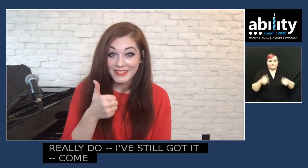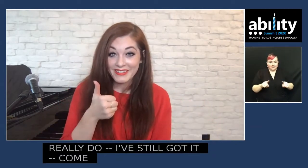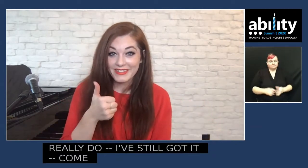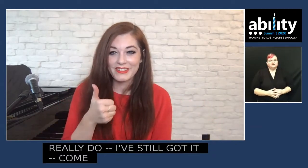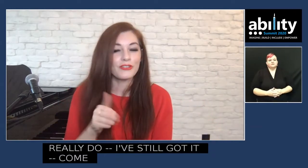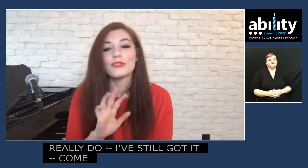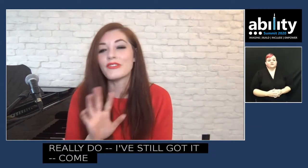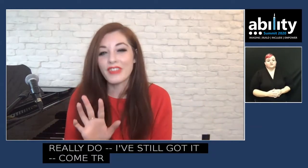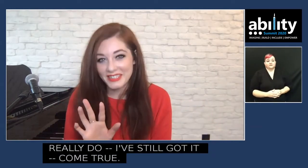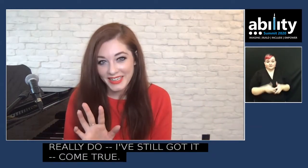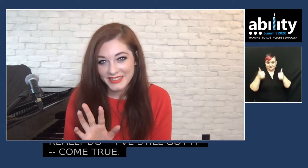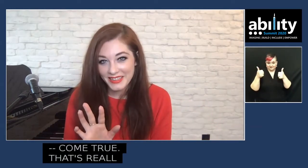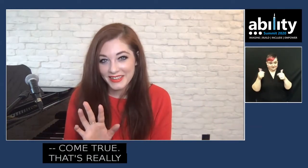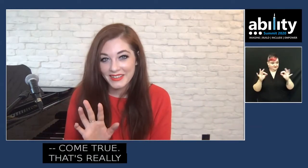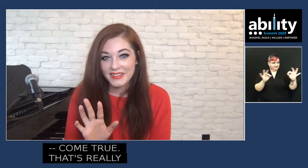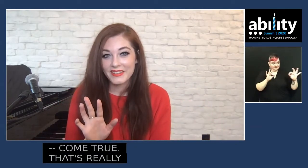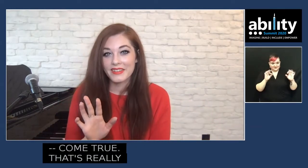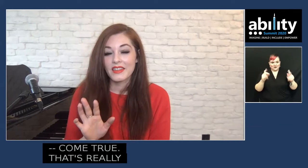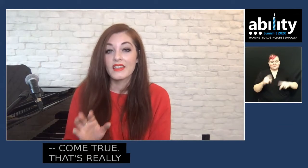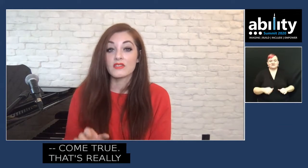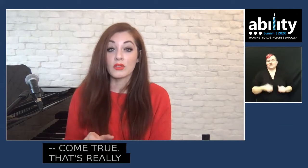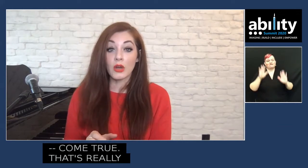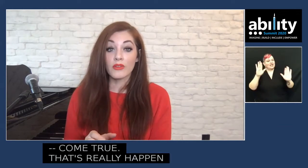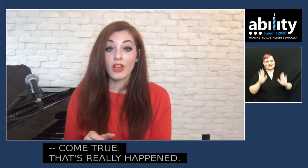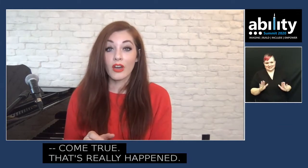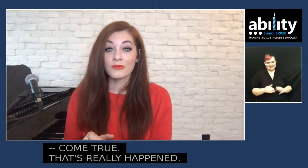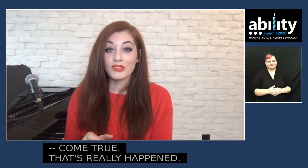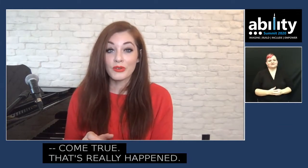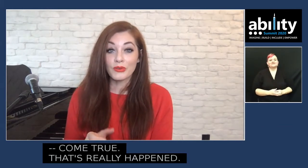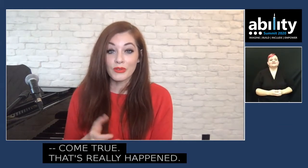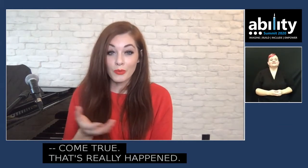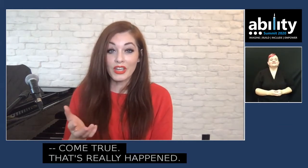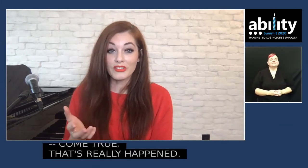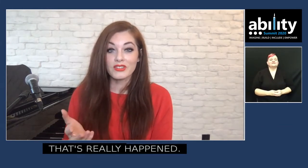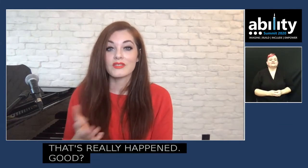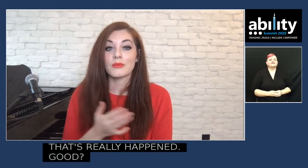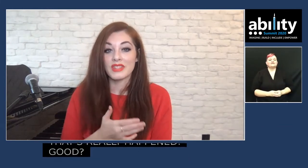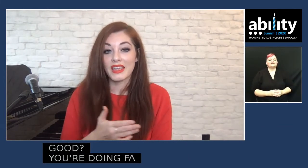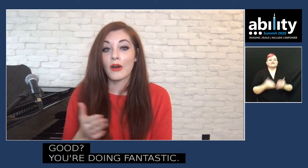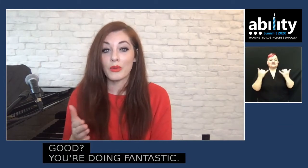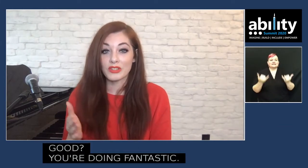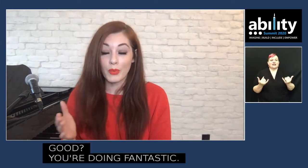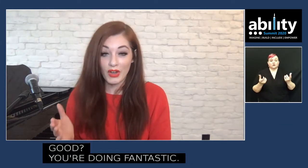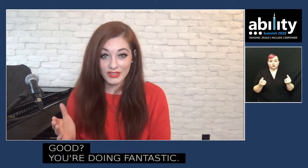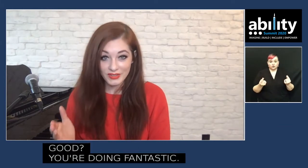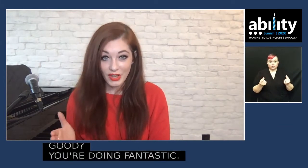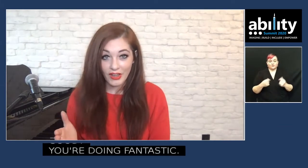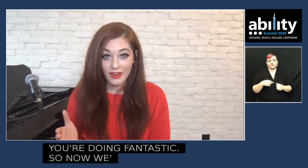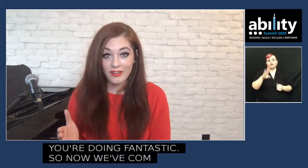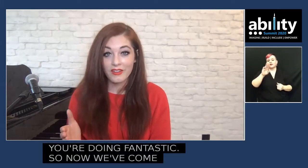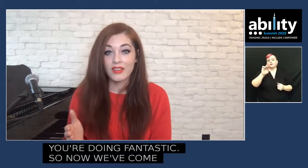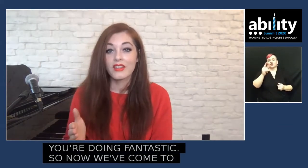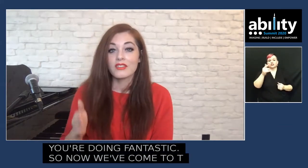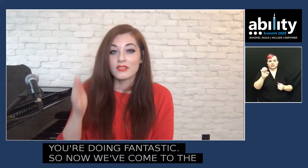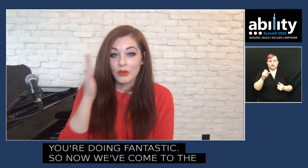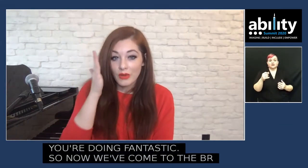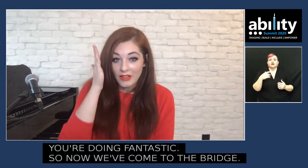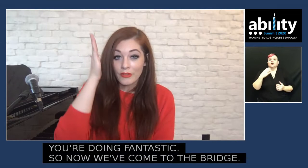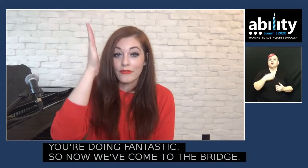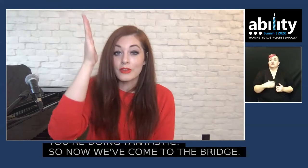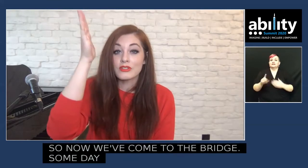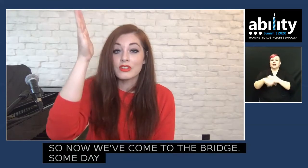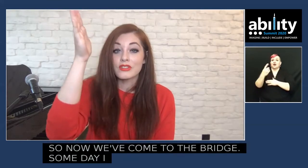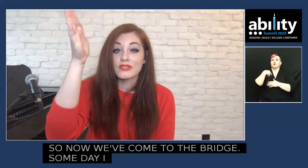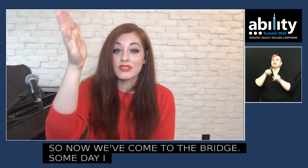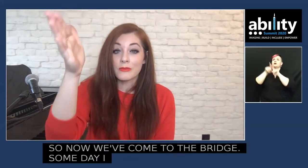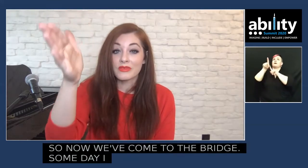Good? You're doing fantastic. So now we've come to the bridge. Someday I'll wish upon a star. So